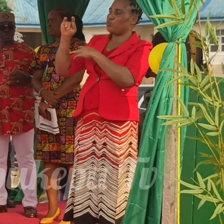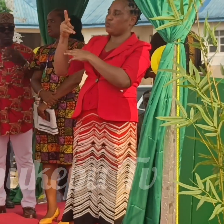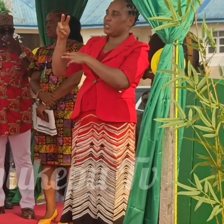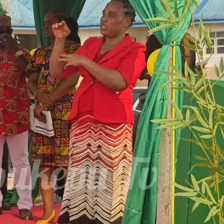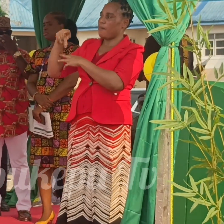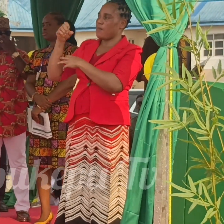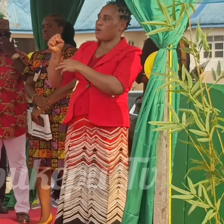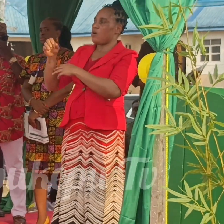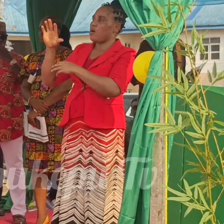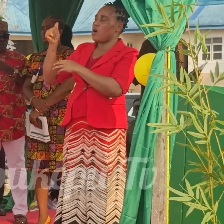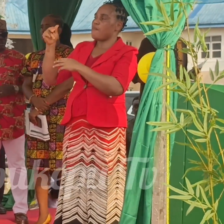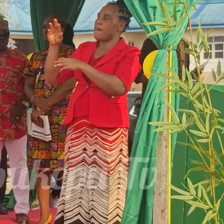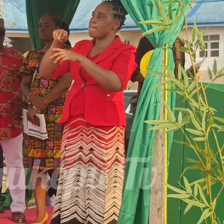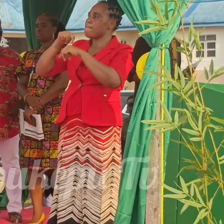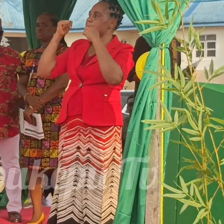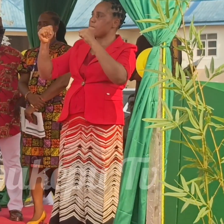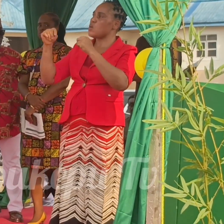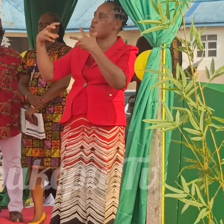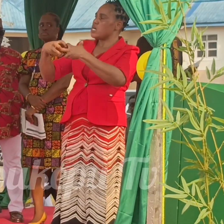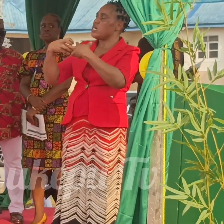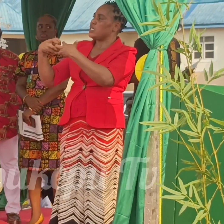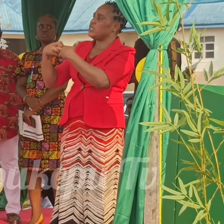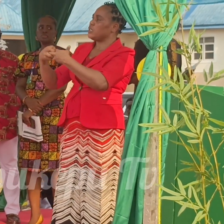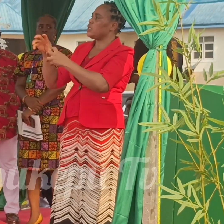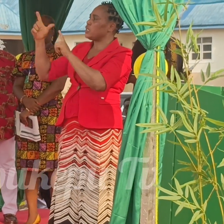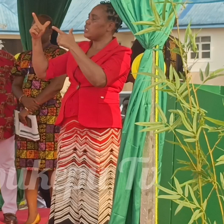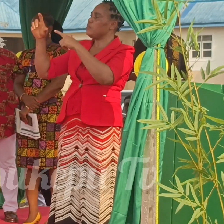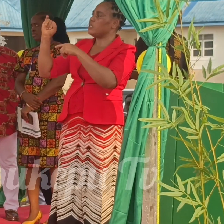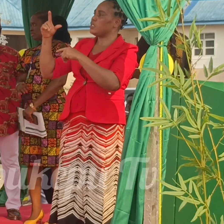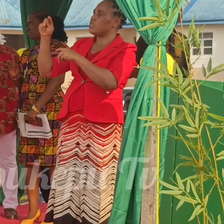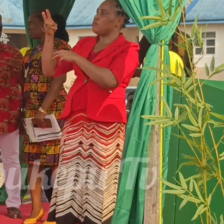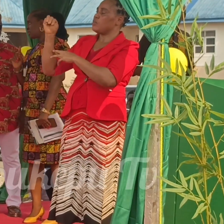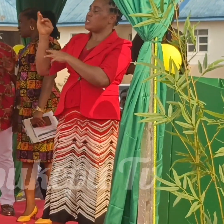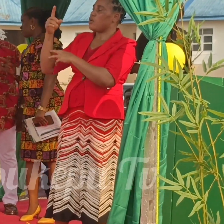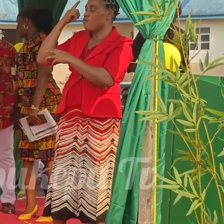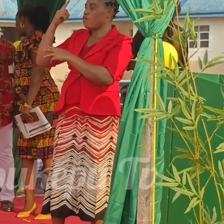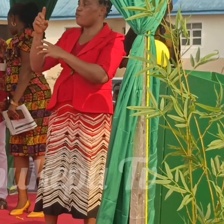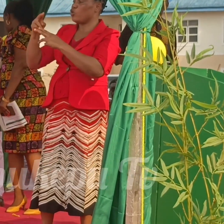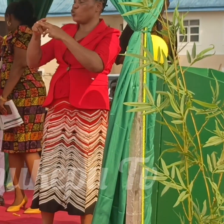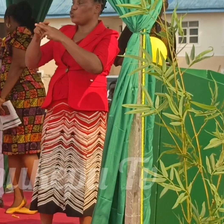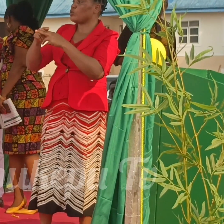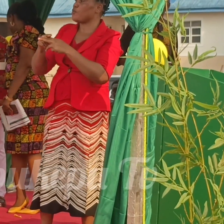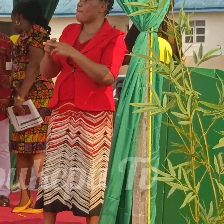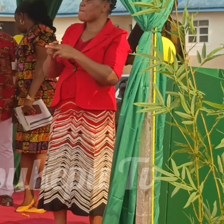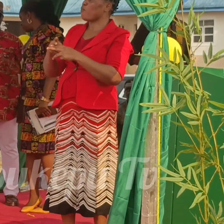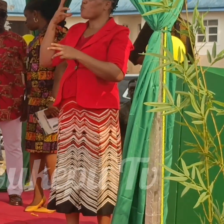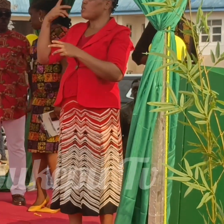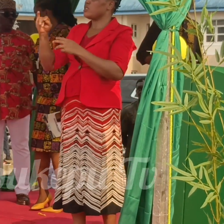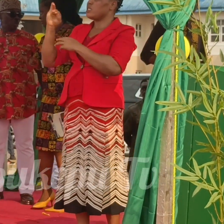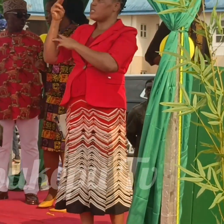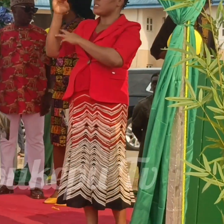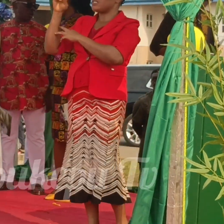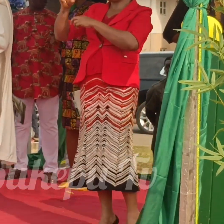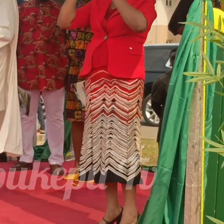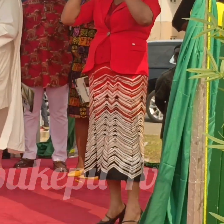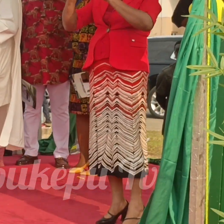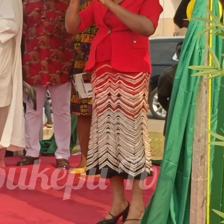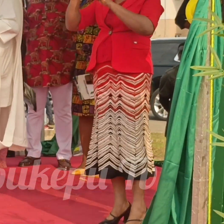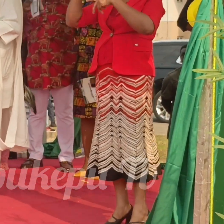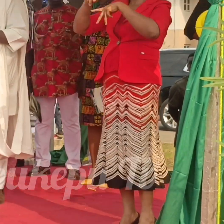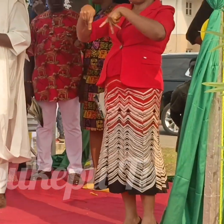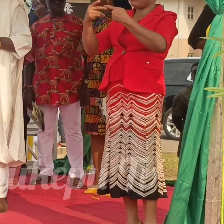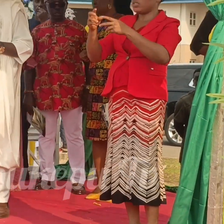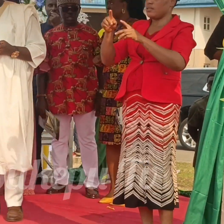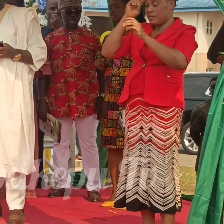and Power Electric Limited, Power Limited for short. The integrated power project is licensed to